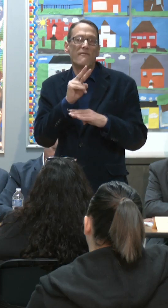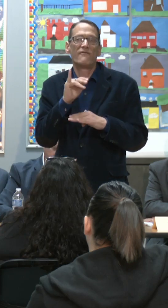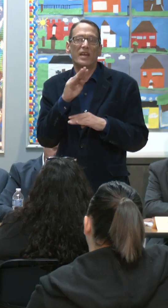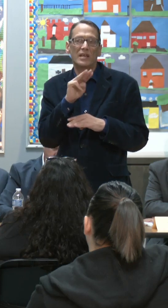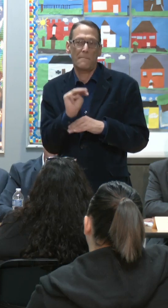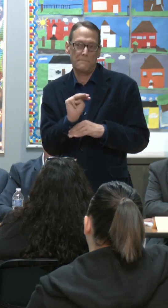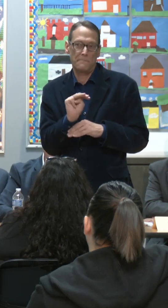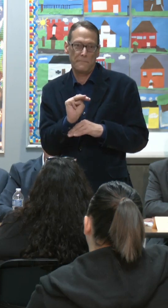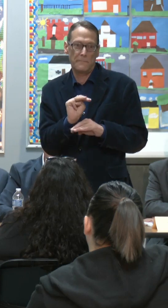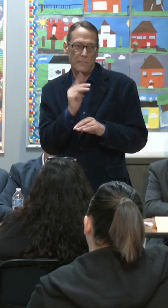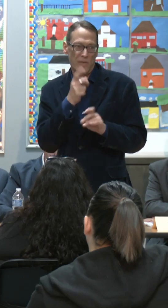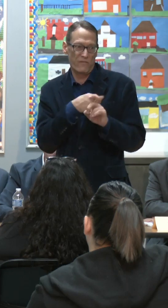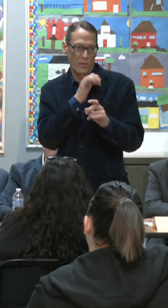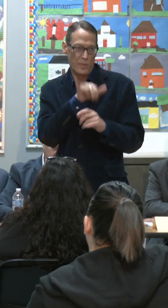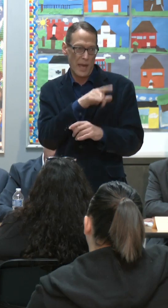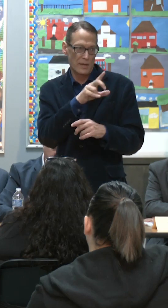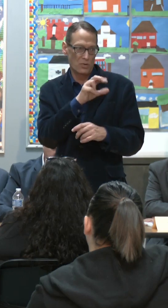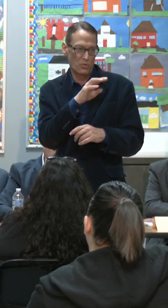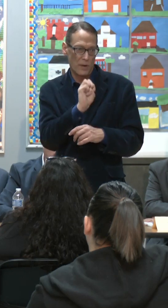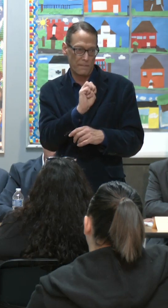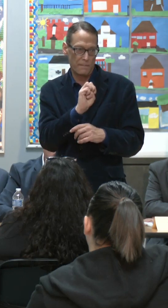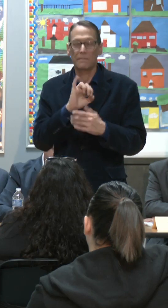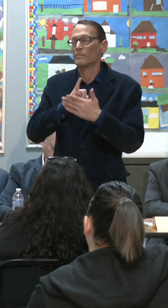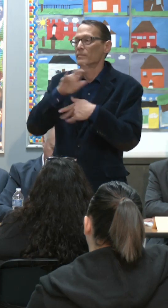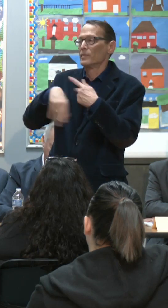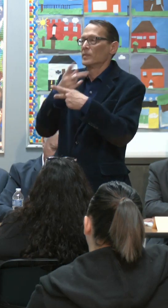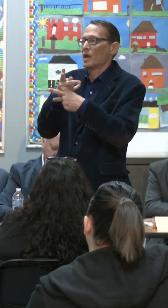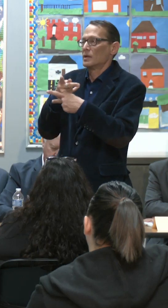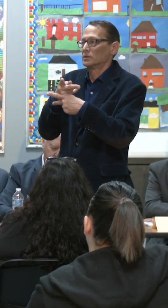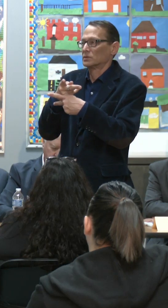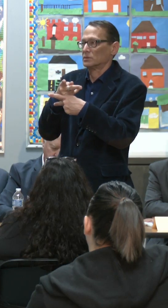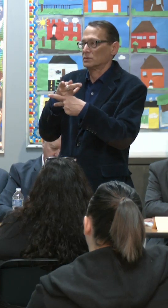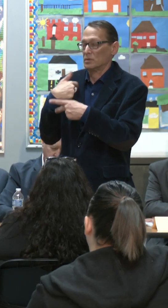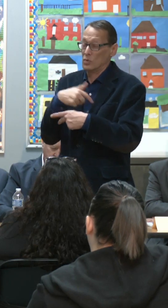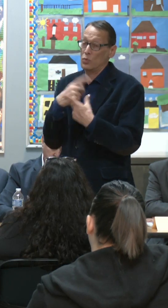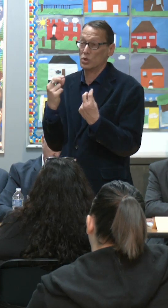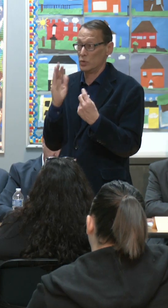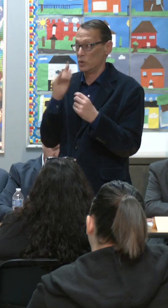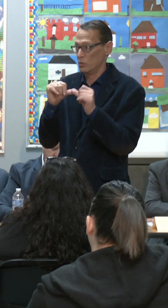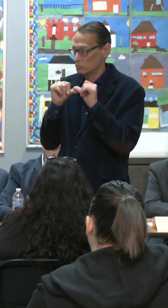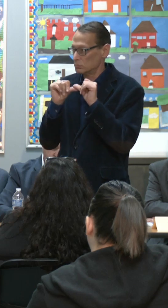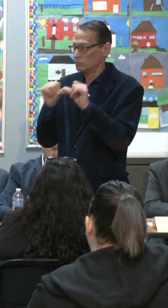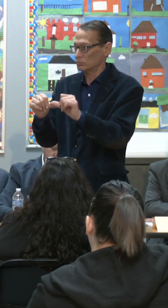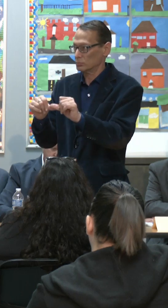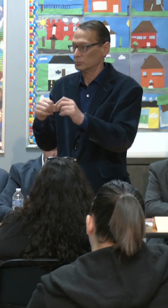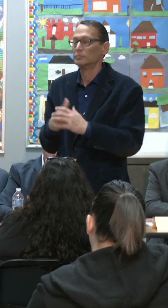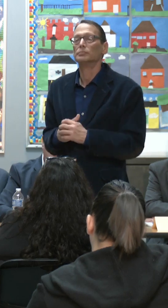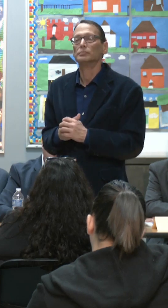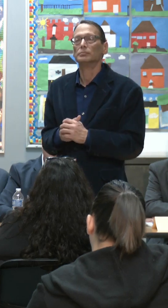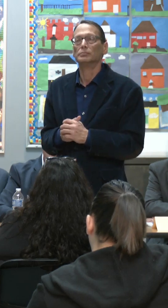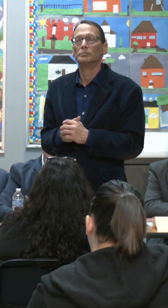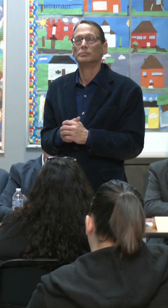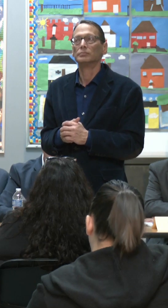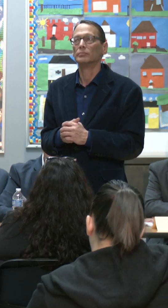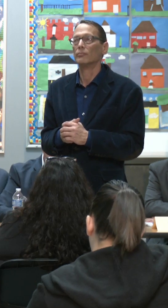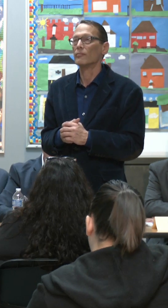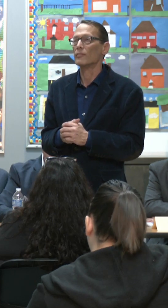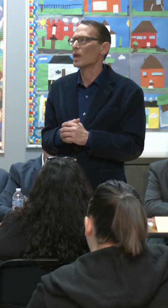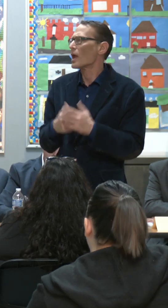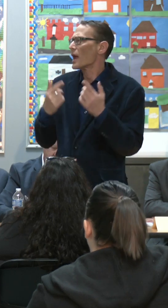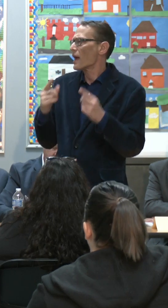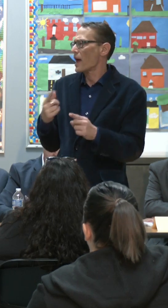a couple of months ago. And right now they're in the middle of an economic reopener because their contract expires on June